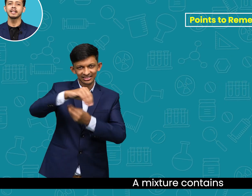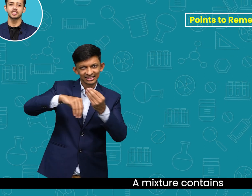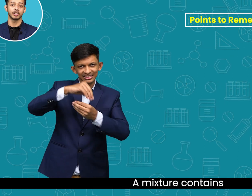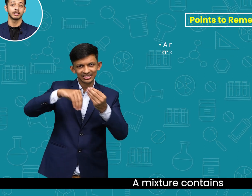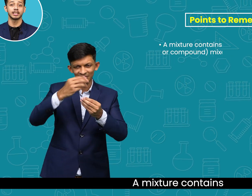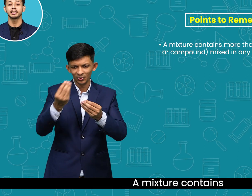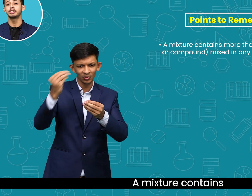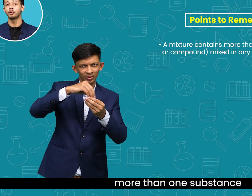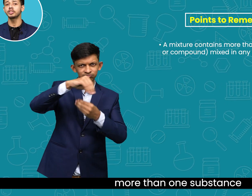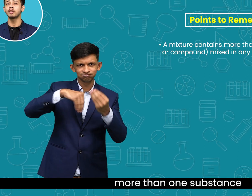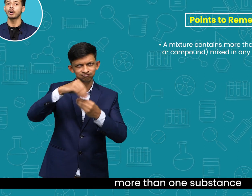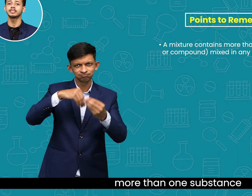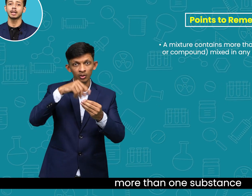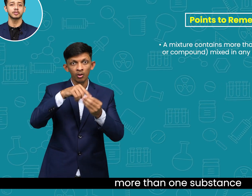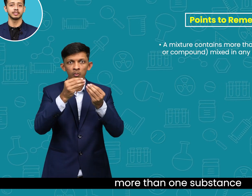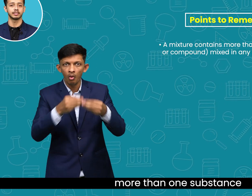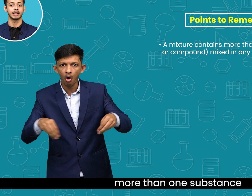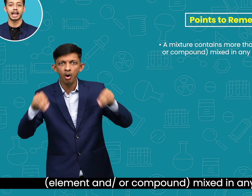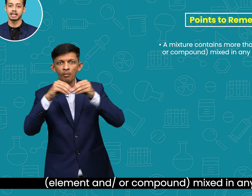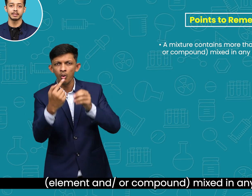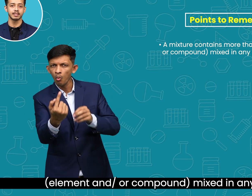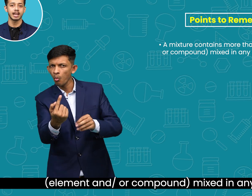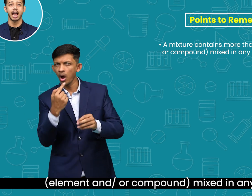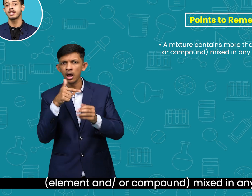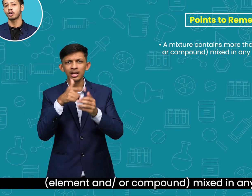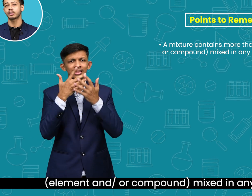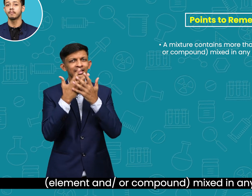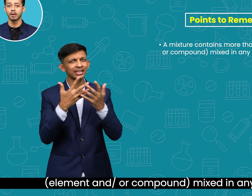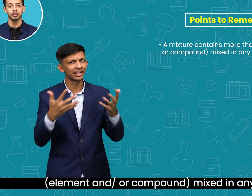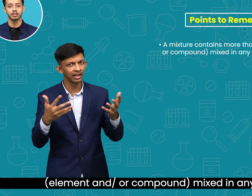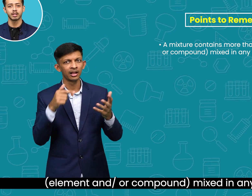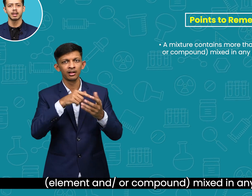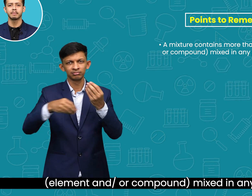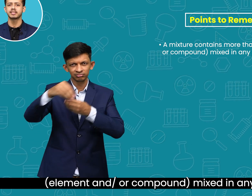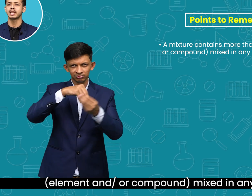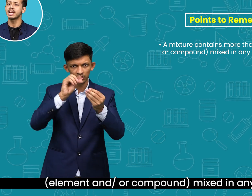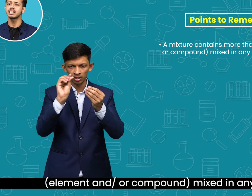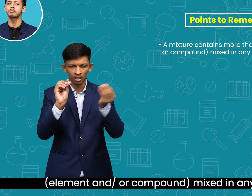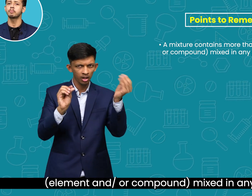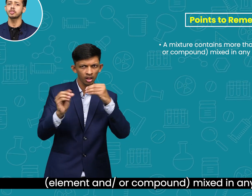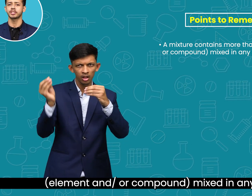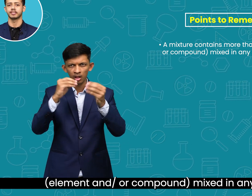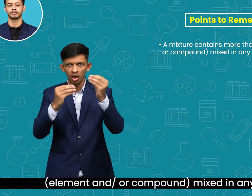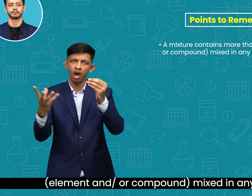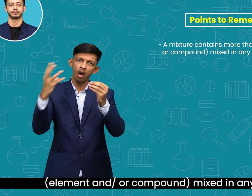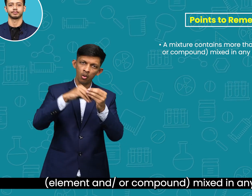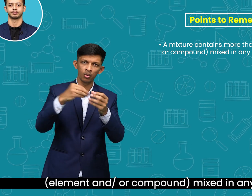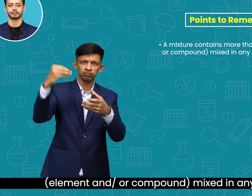A mixture contains more than one substance, element, and/or compound mixed in any